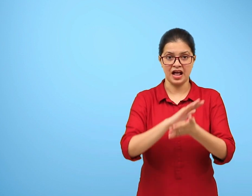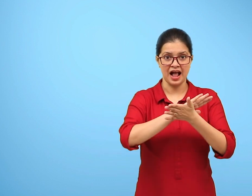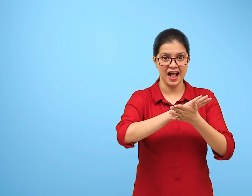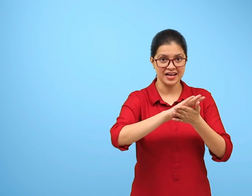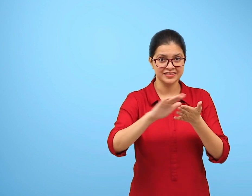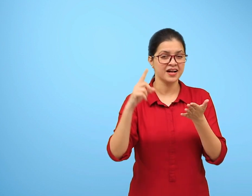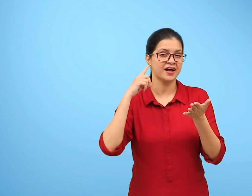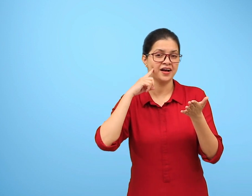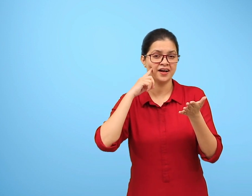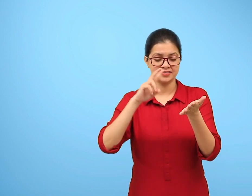hinge joint,